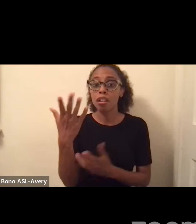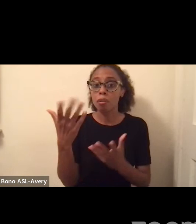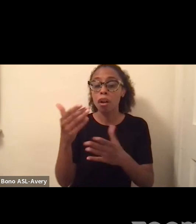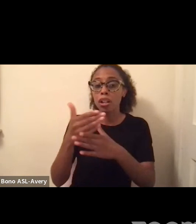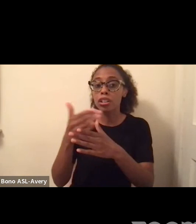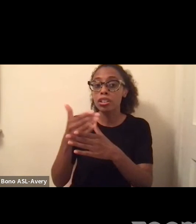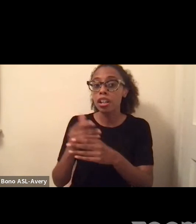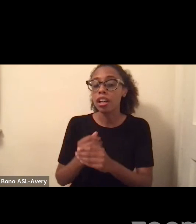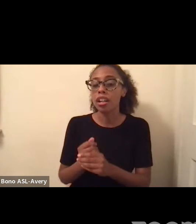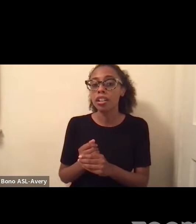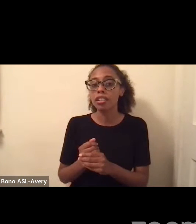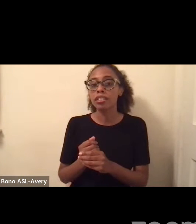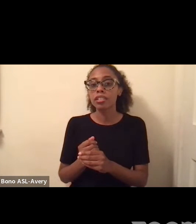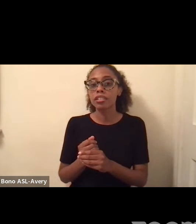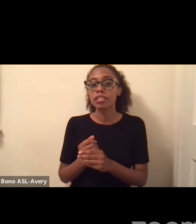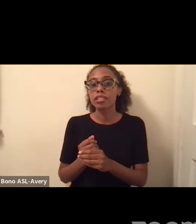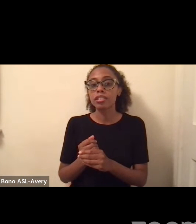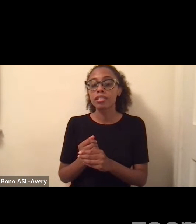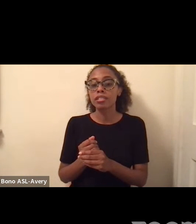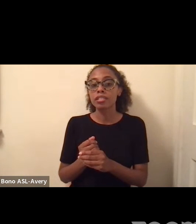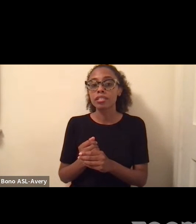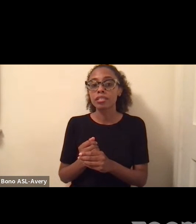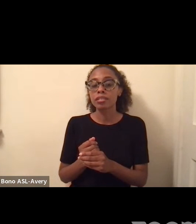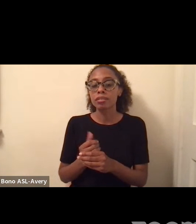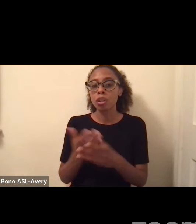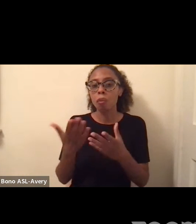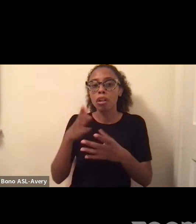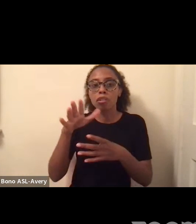What is your piece of the work?